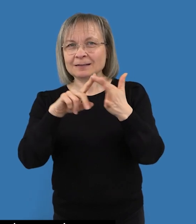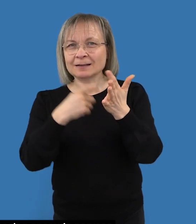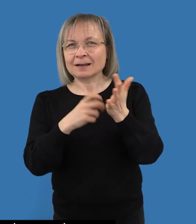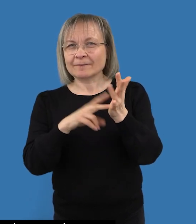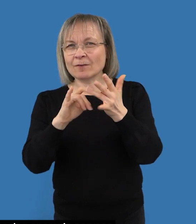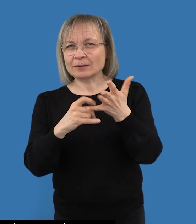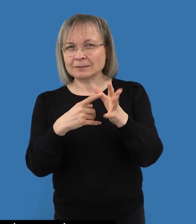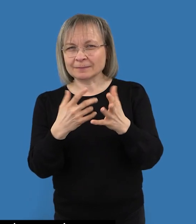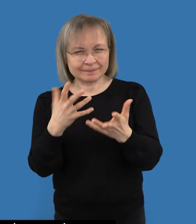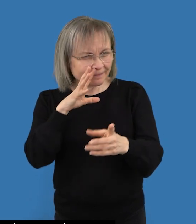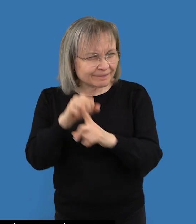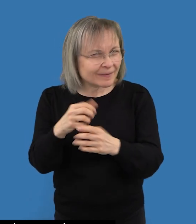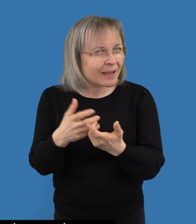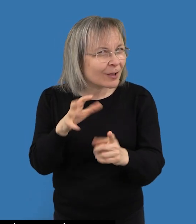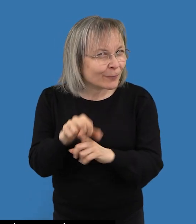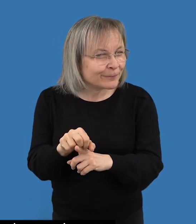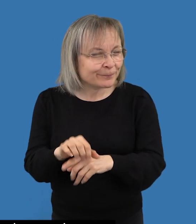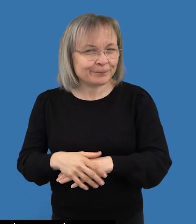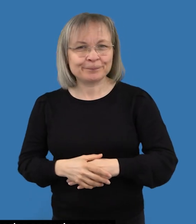Diagnosing anorexia nervosa.